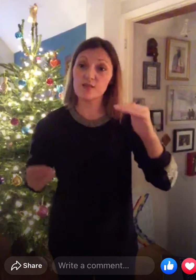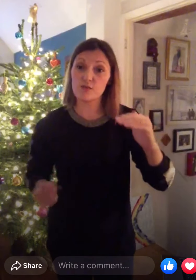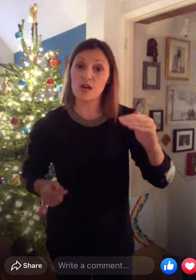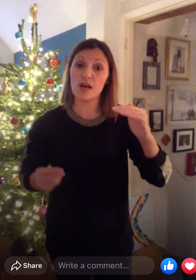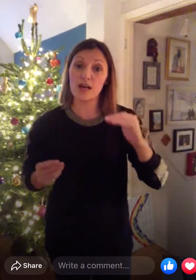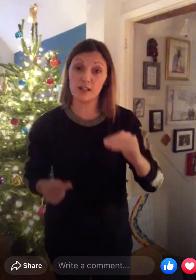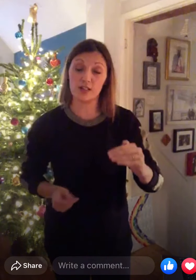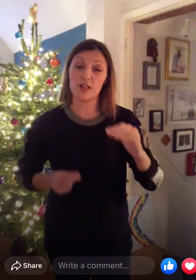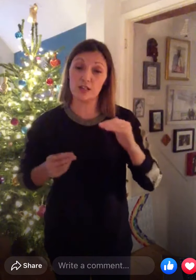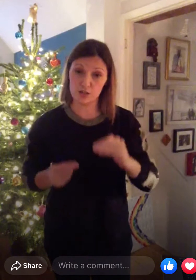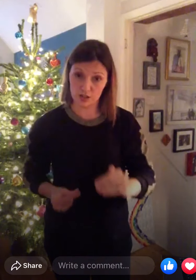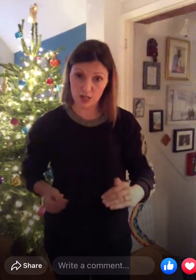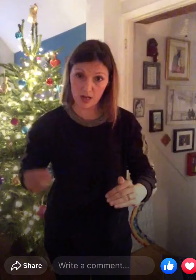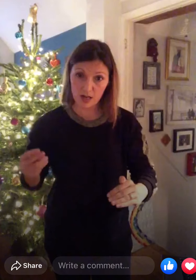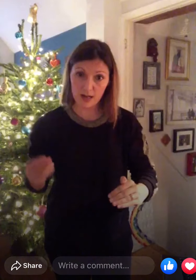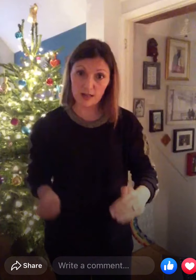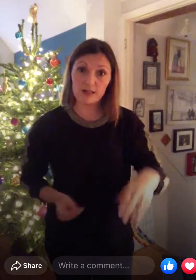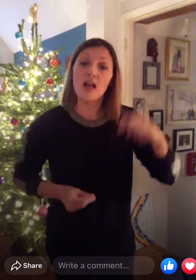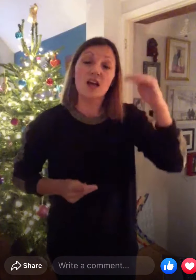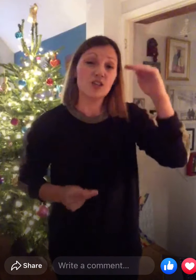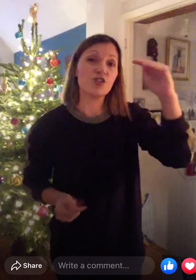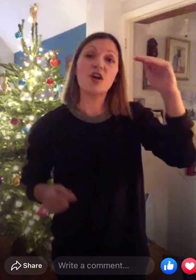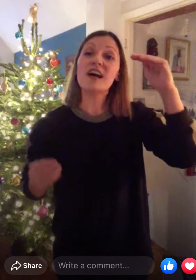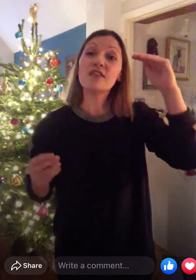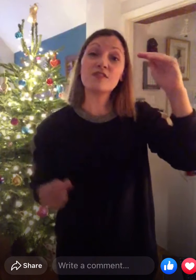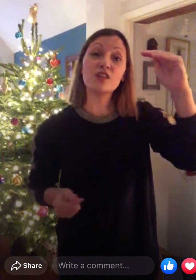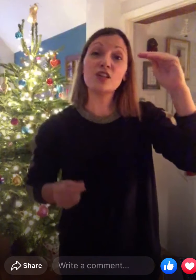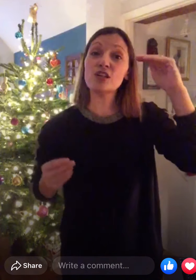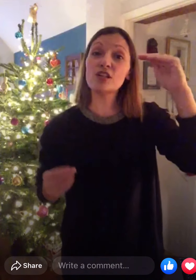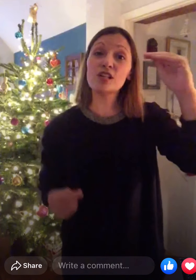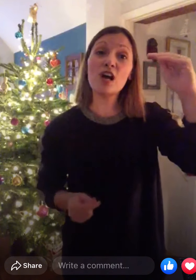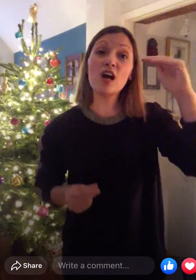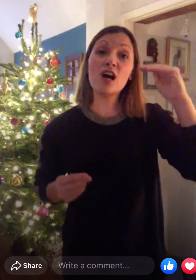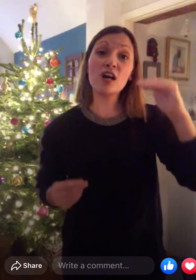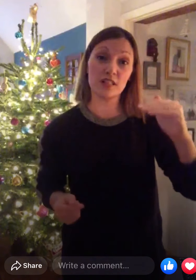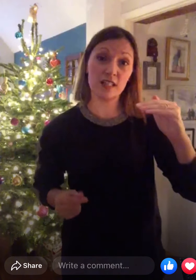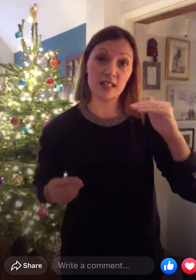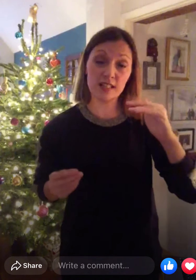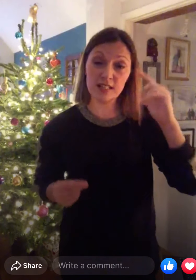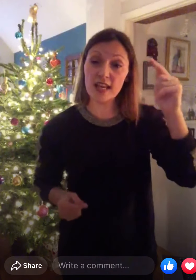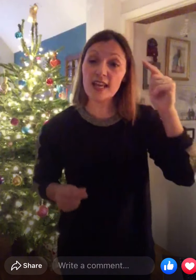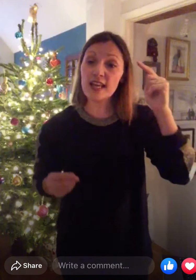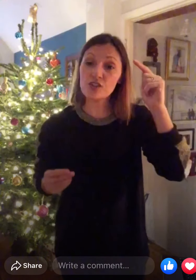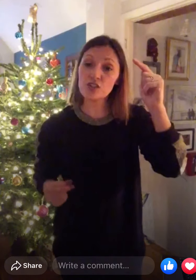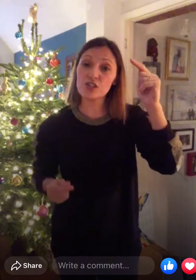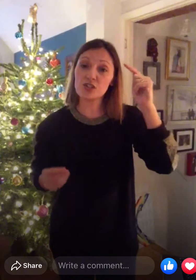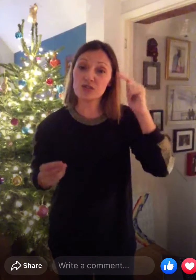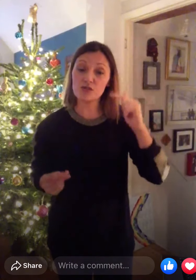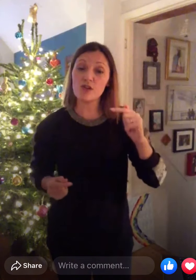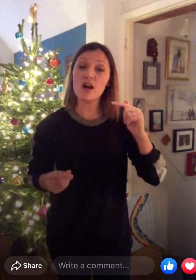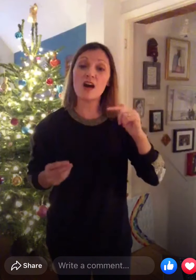reconciled. Joyful all ye nations rise.